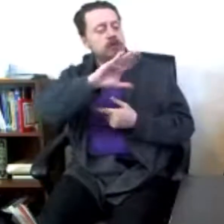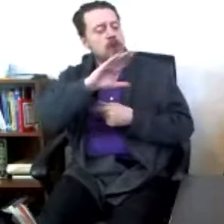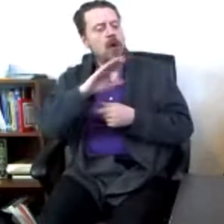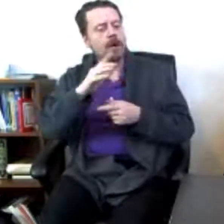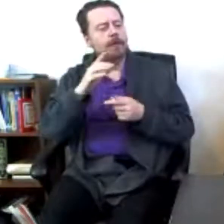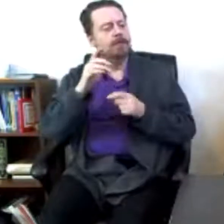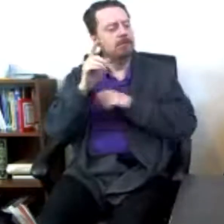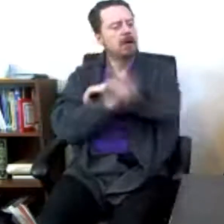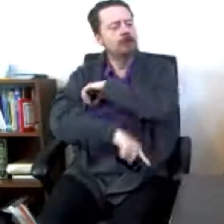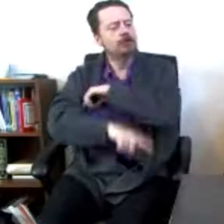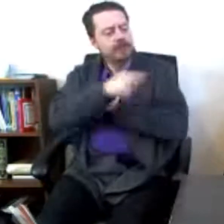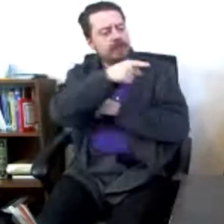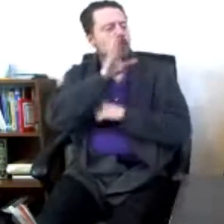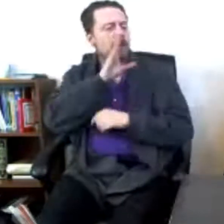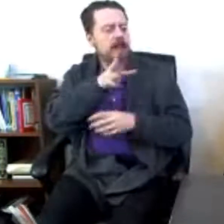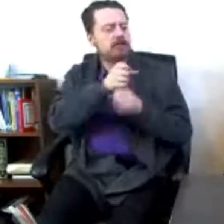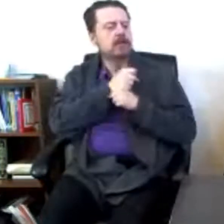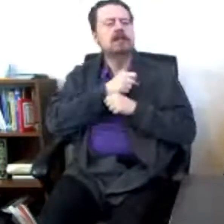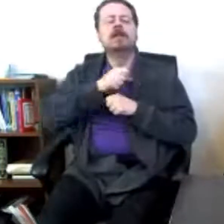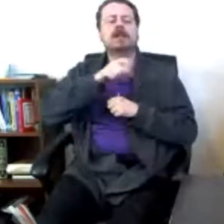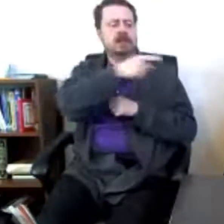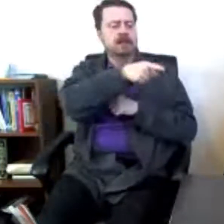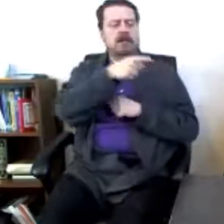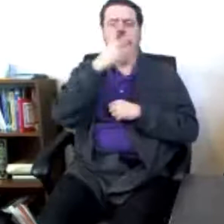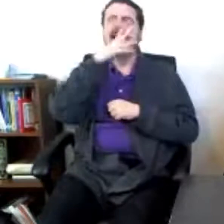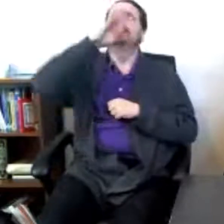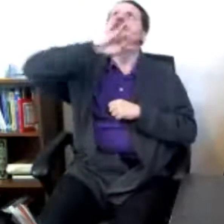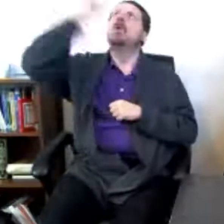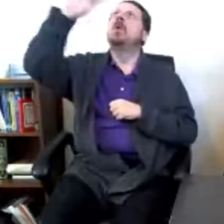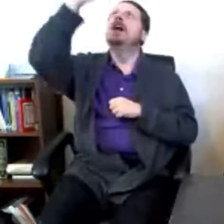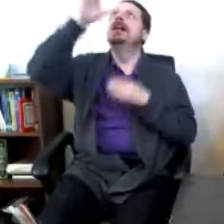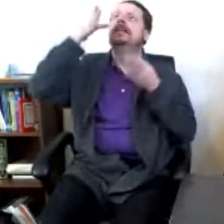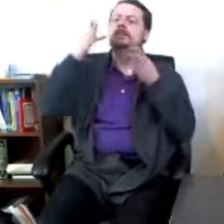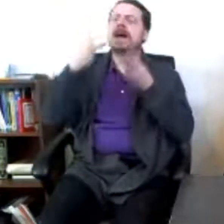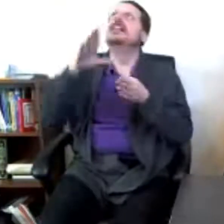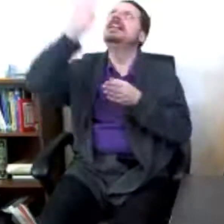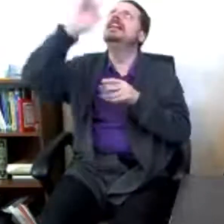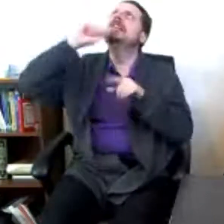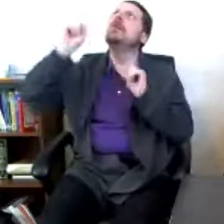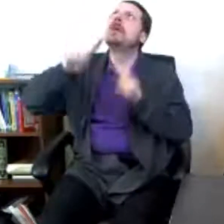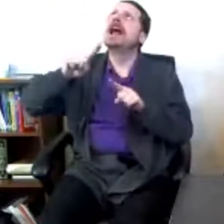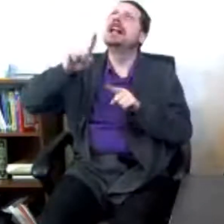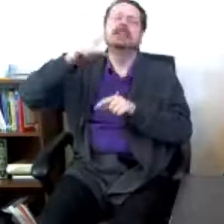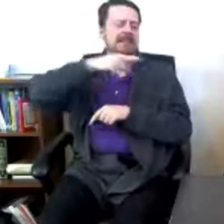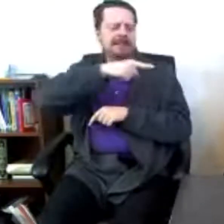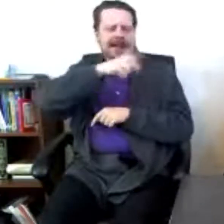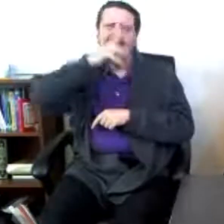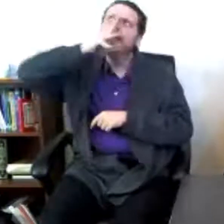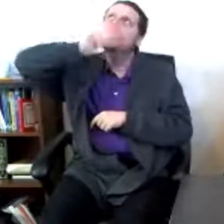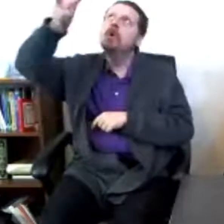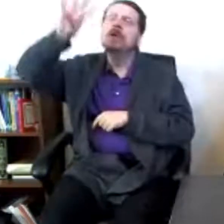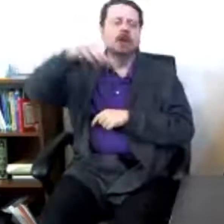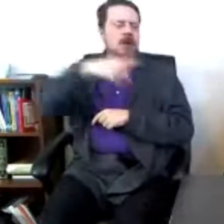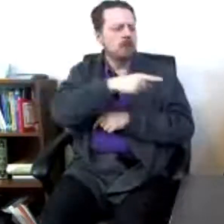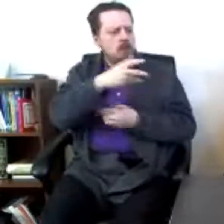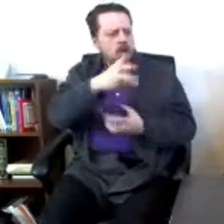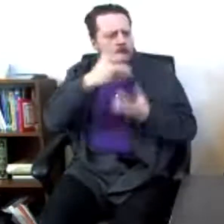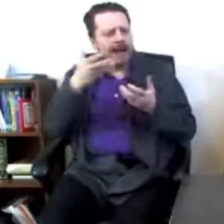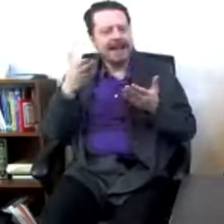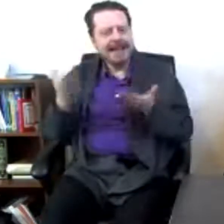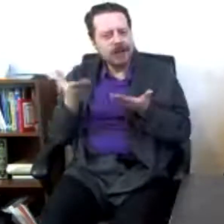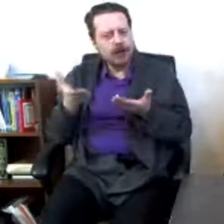turn away from the path of Allah and they want this which means this life to be